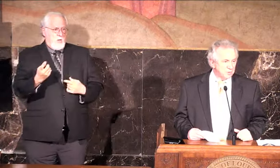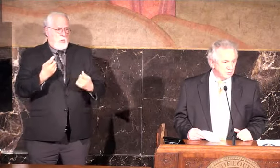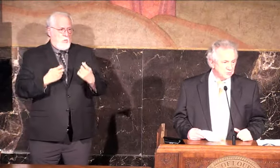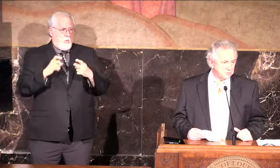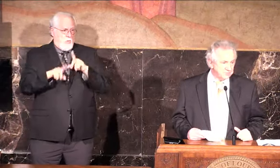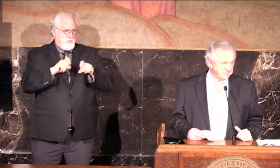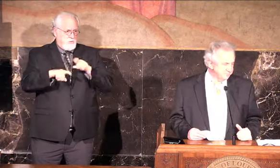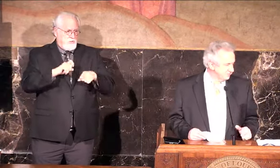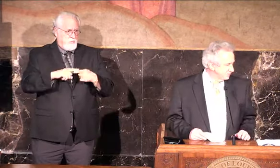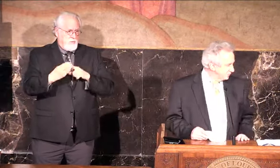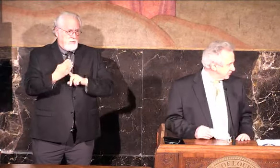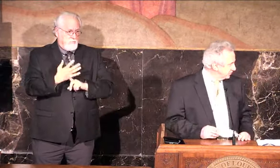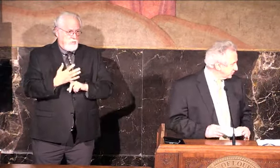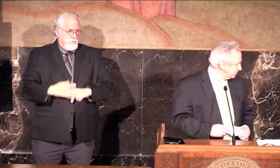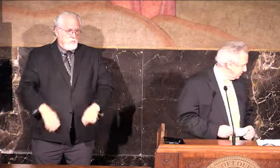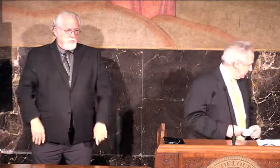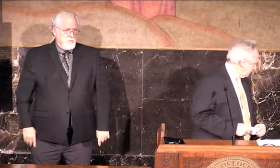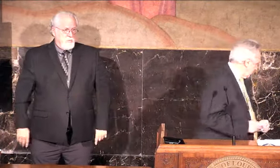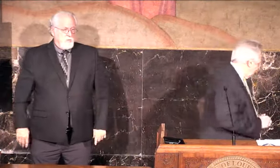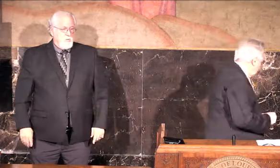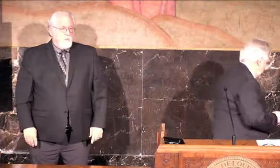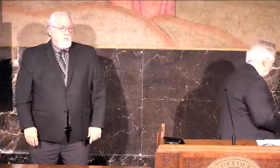have an exposure.